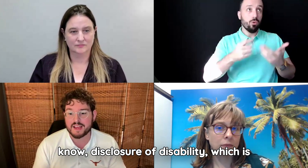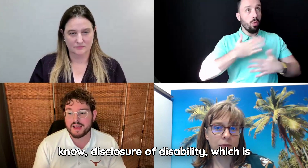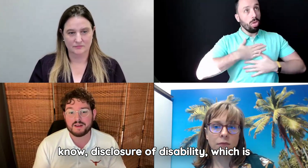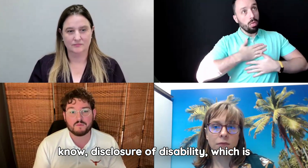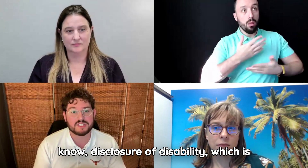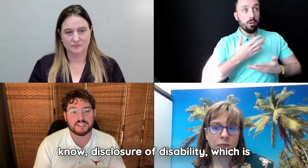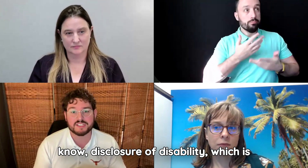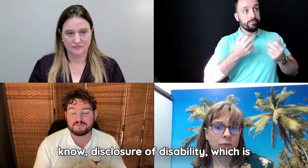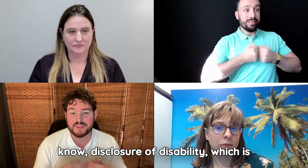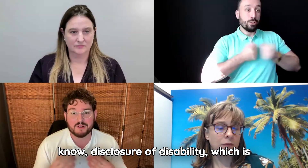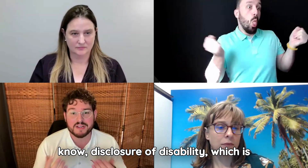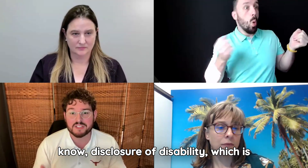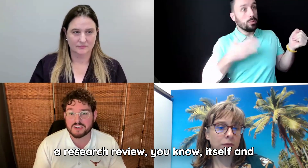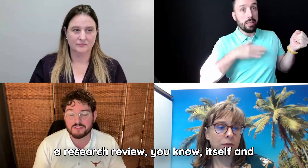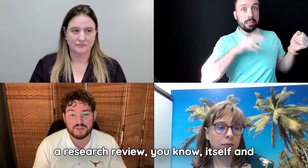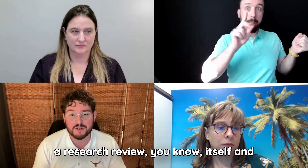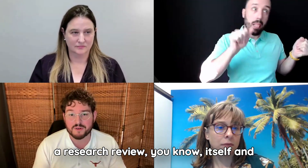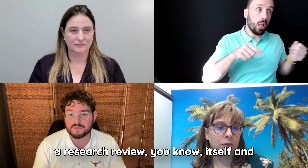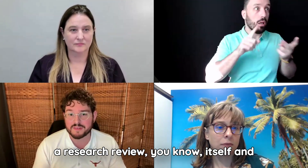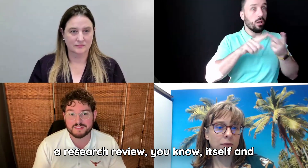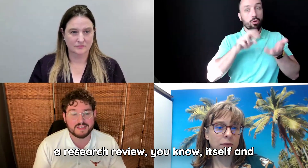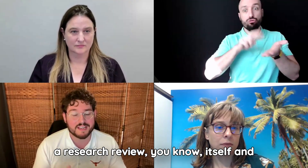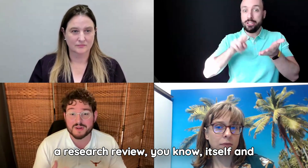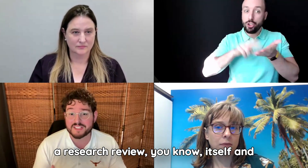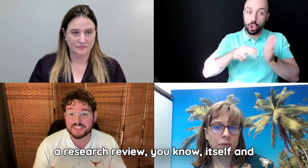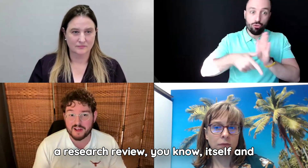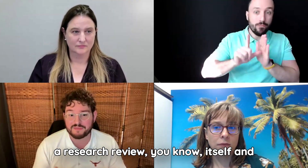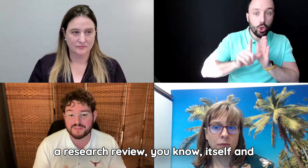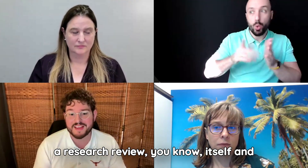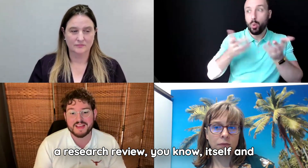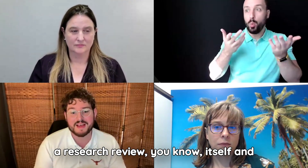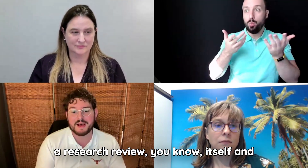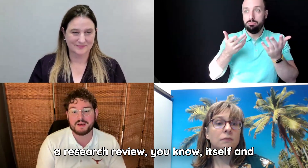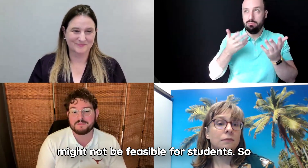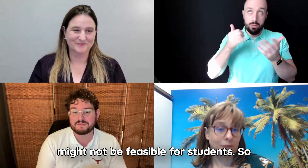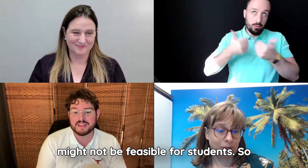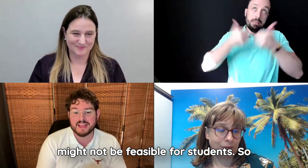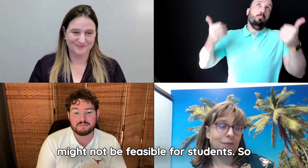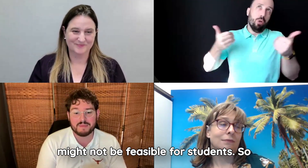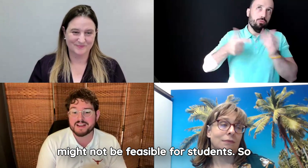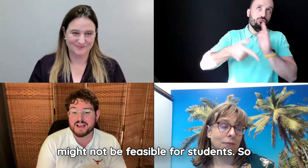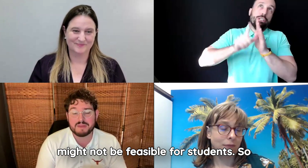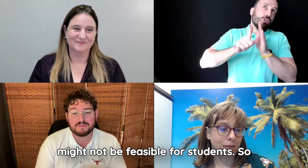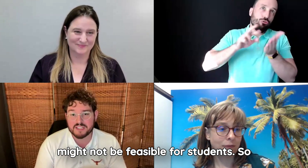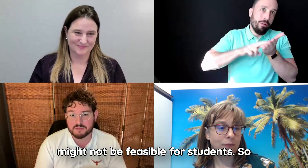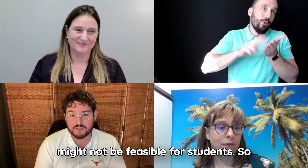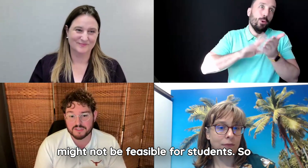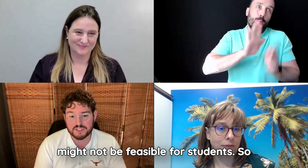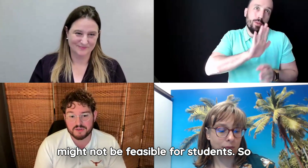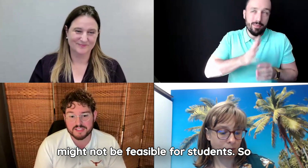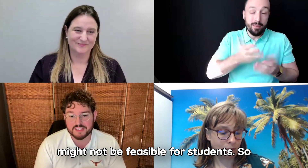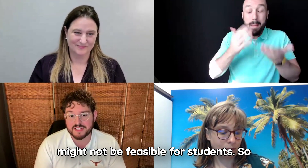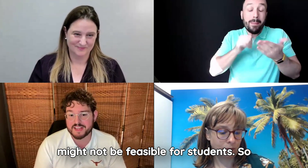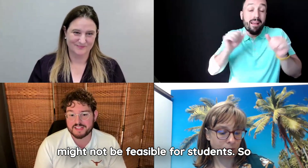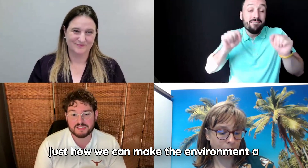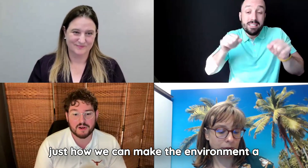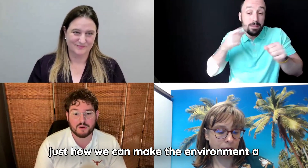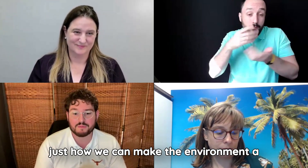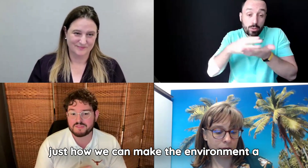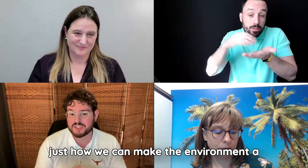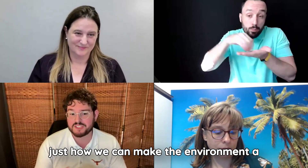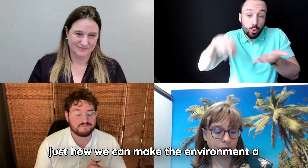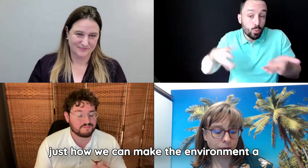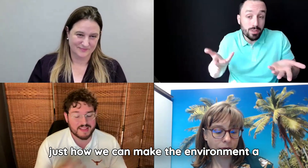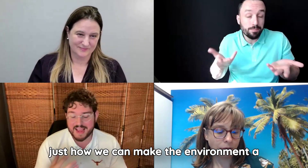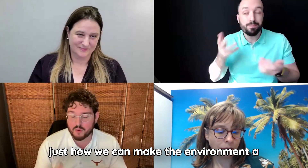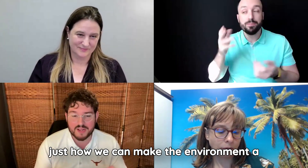disability, which is a research review, itself, and might not be feasible for students.